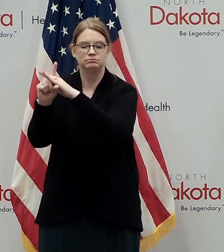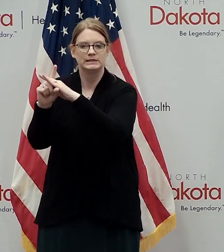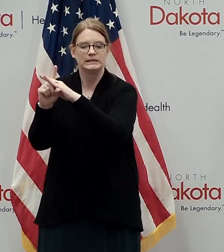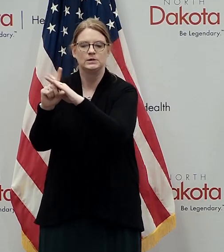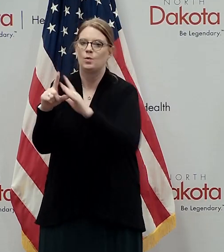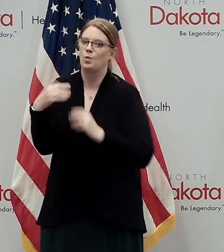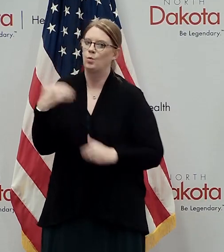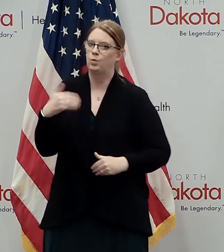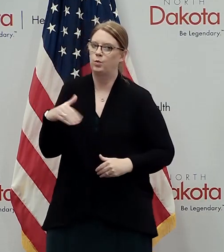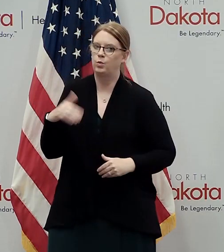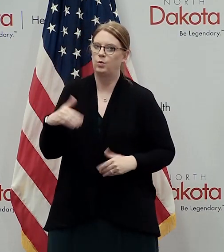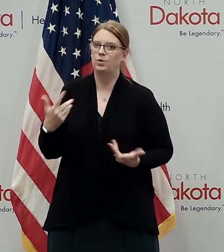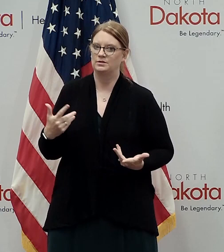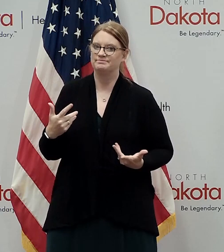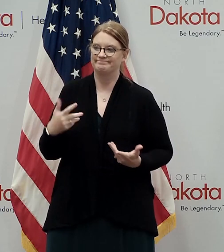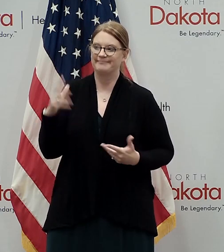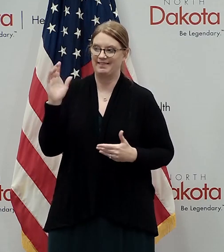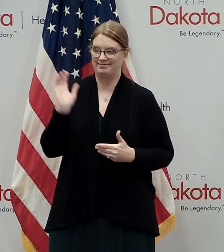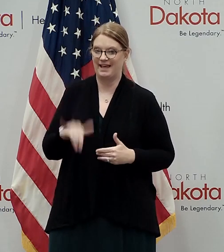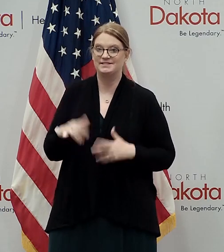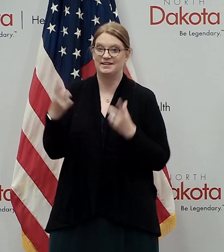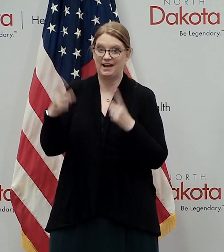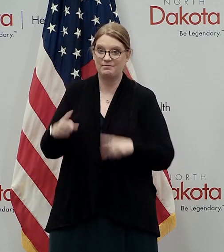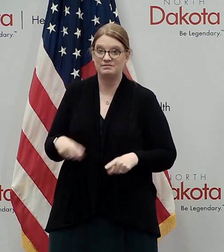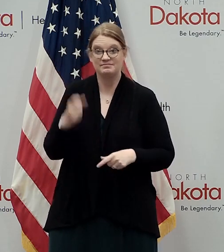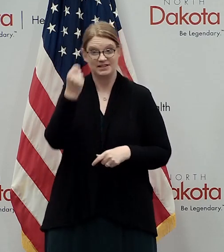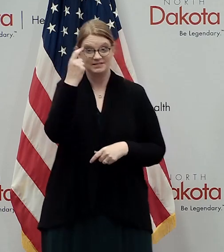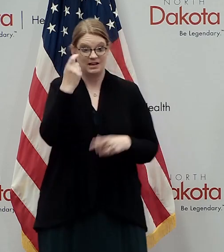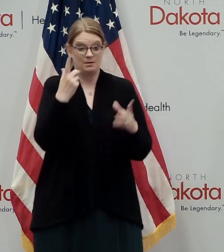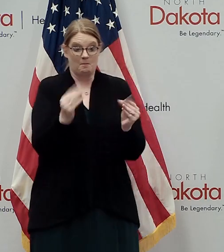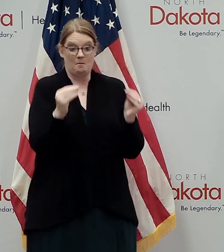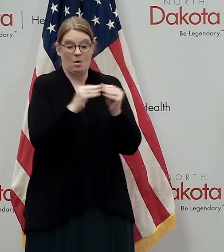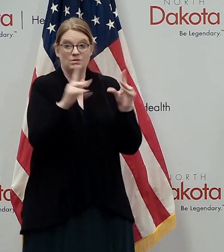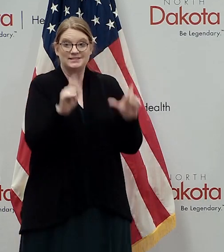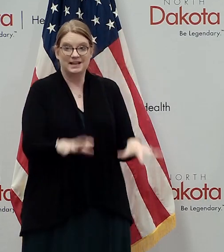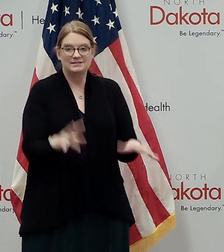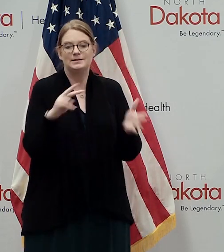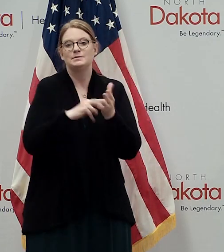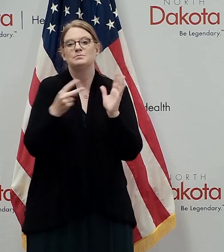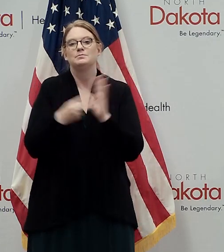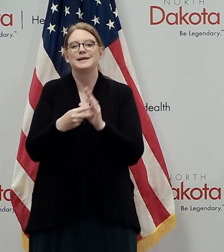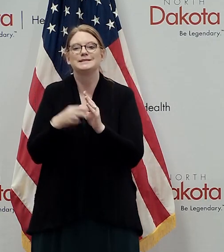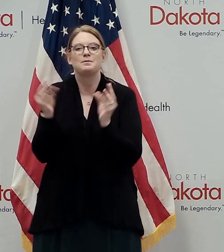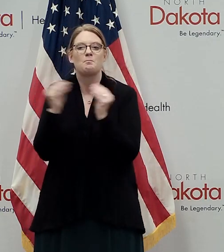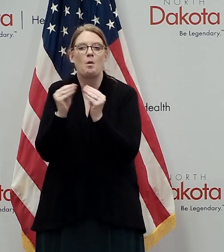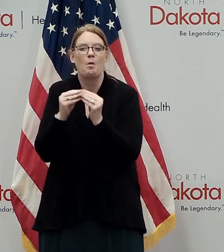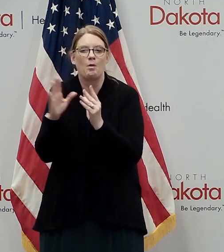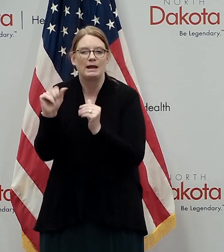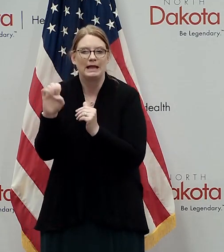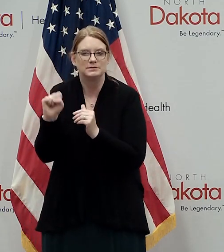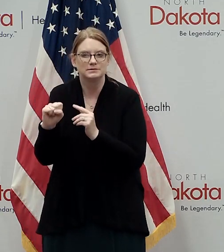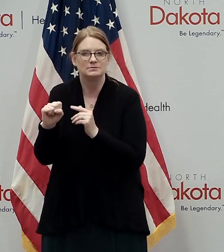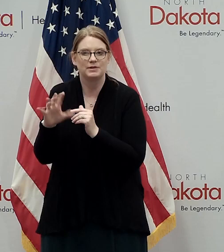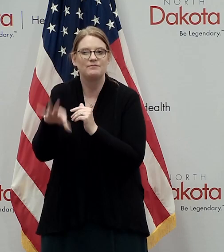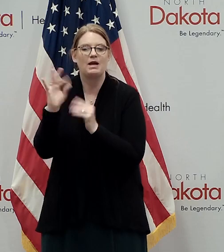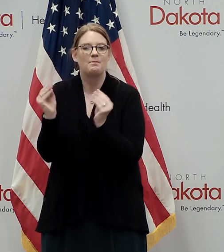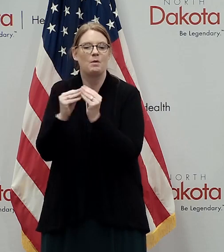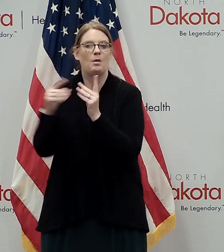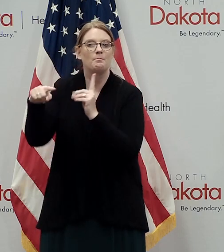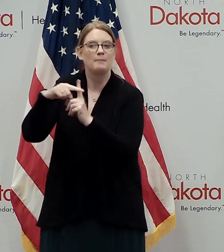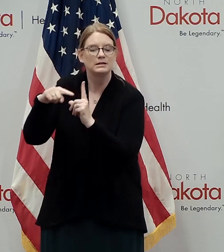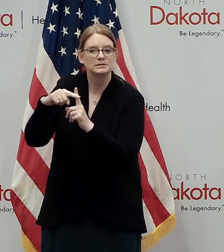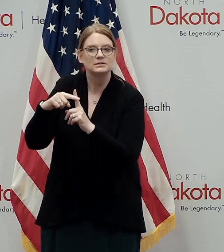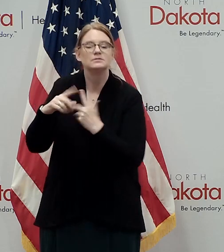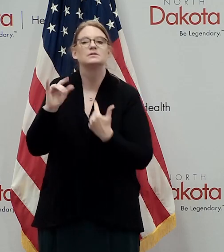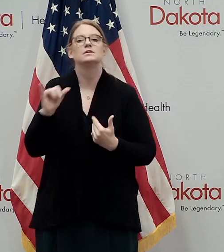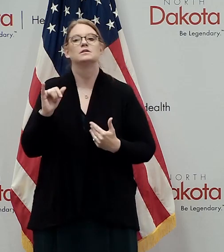that's going to be a fact. When we increase testing, we're going to have more cases. So it's very important that we make sure that we're